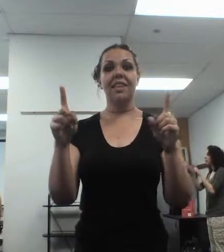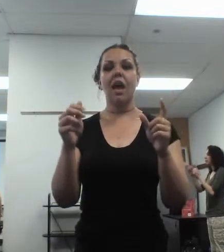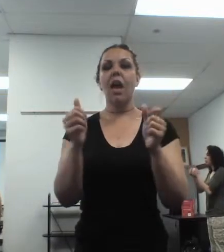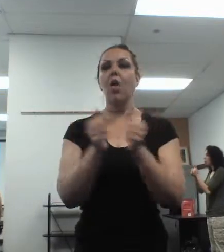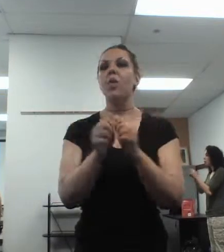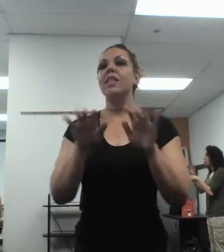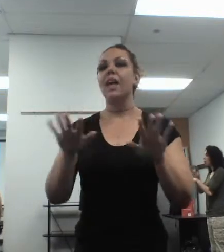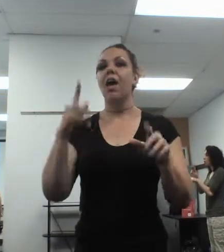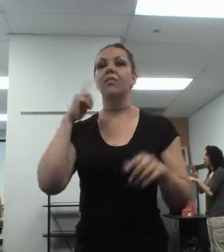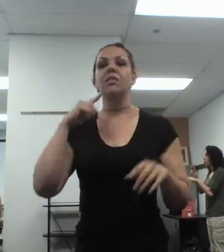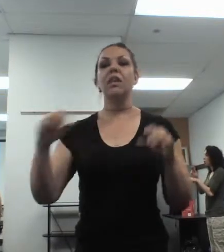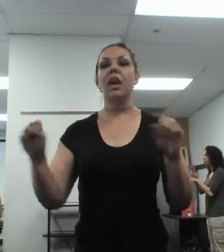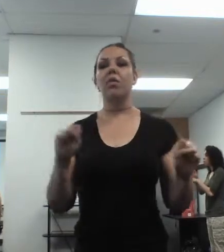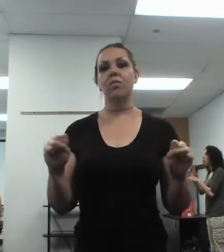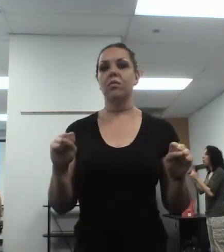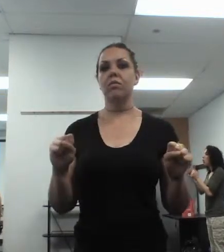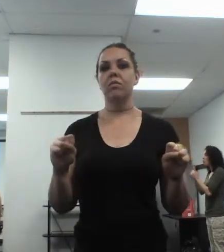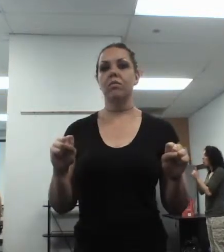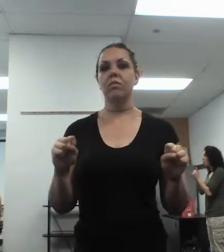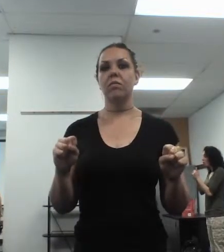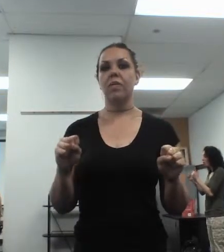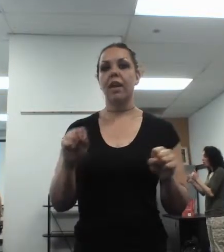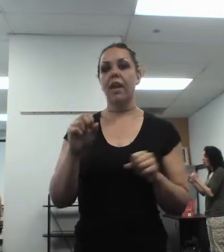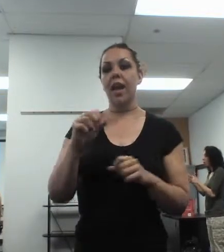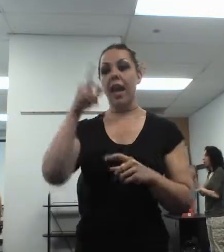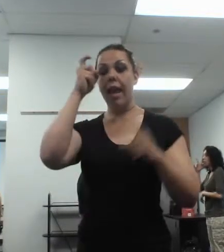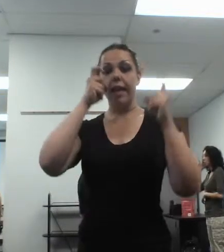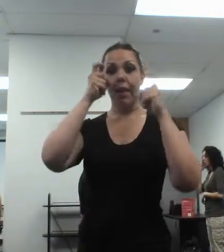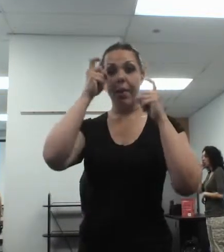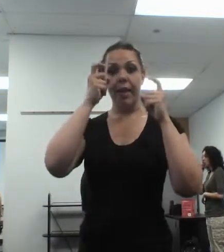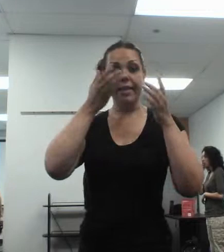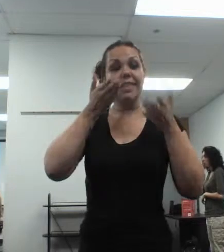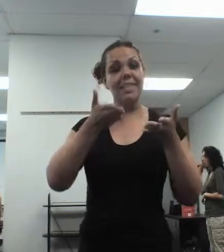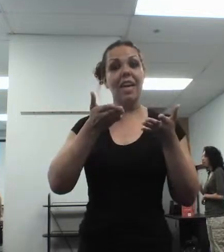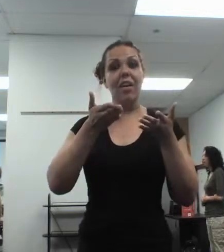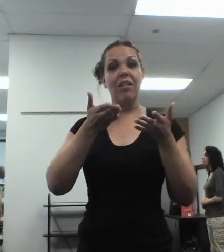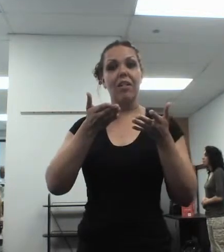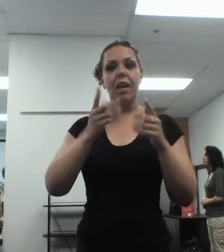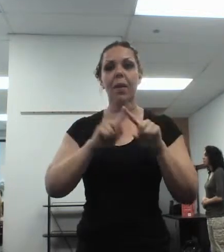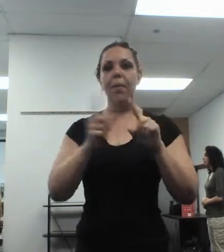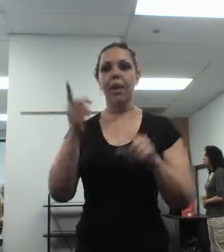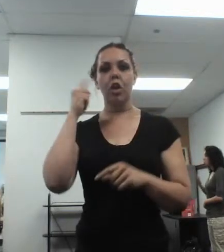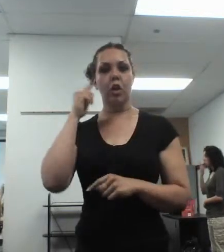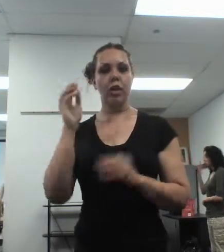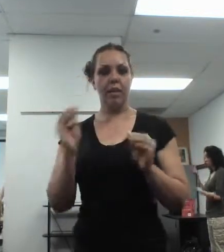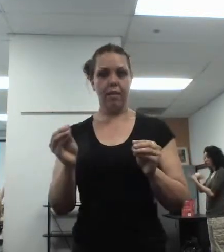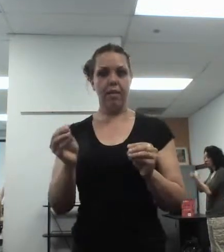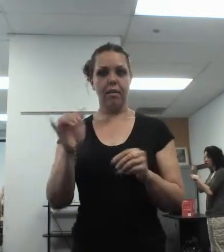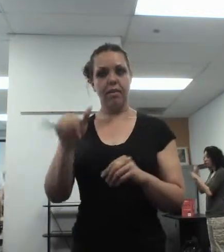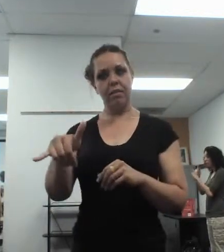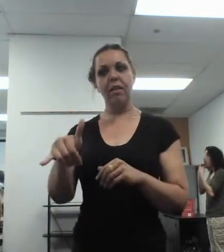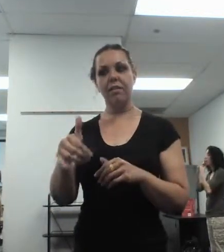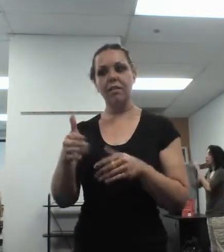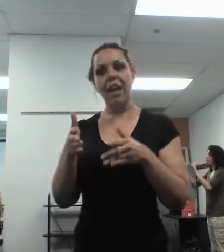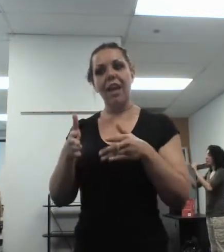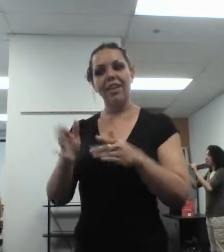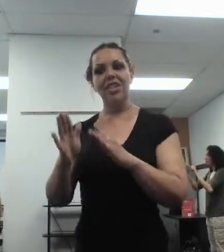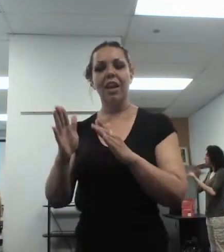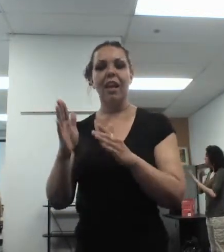Non-manual is there, sign is there, but you heard nothing. Okay, so that's channeled appropriately. If we are going